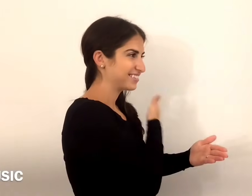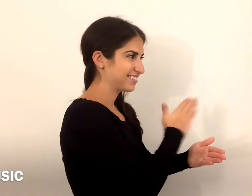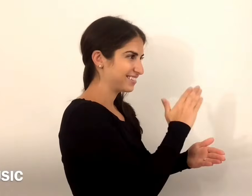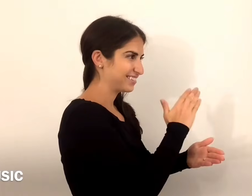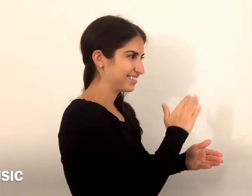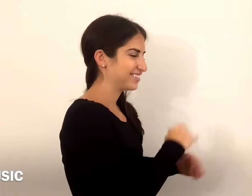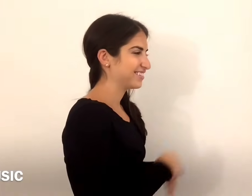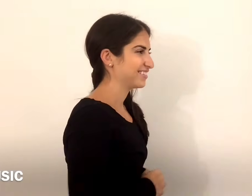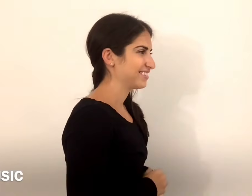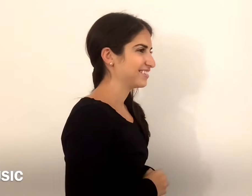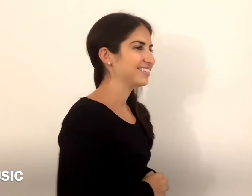music,